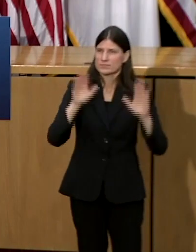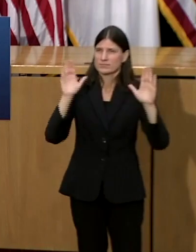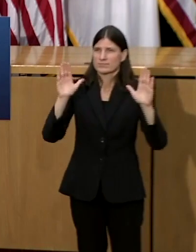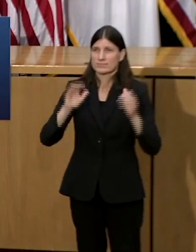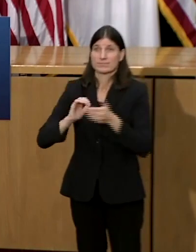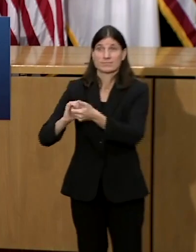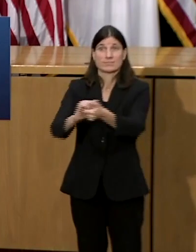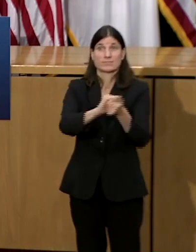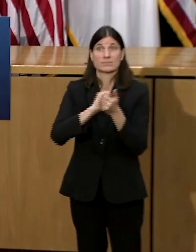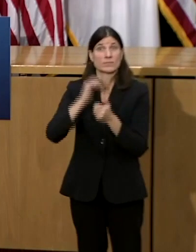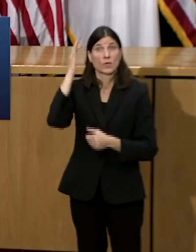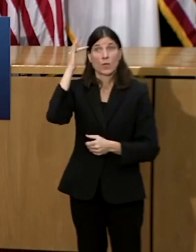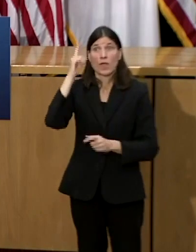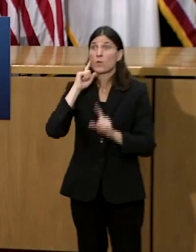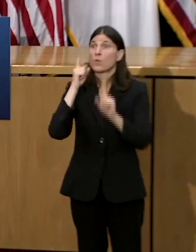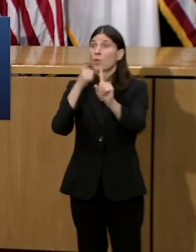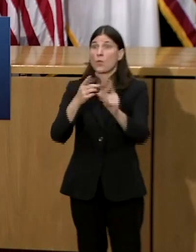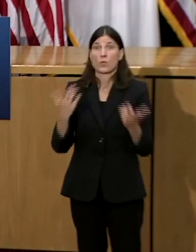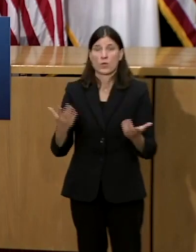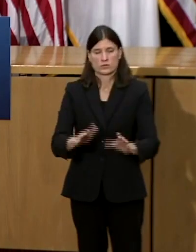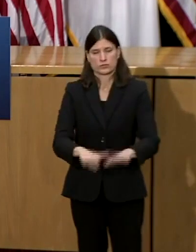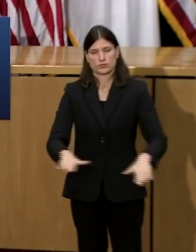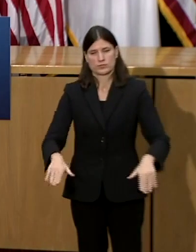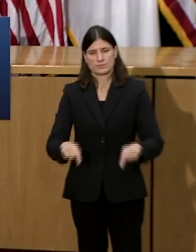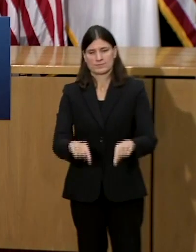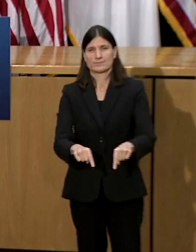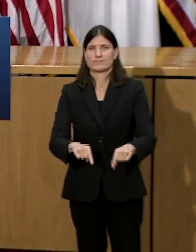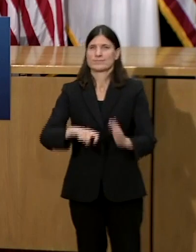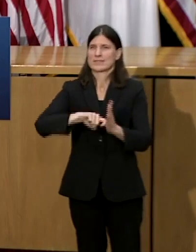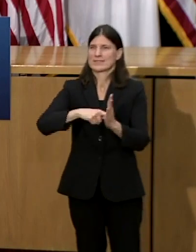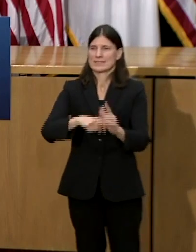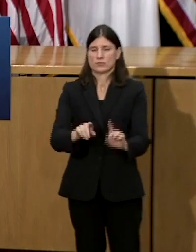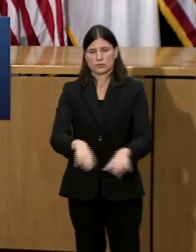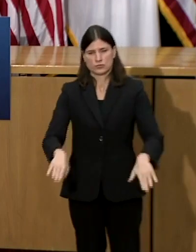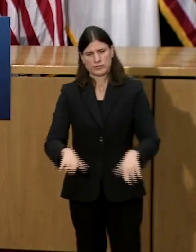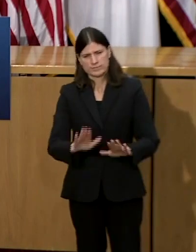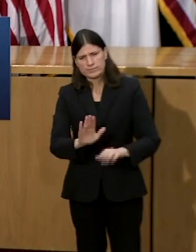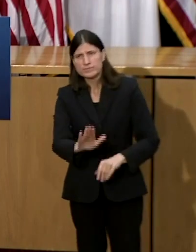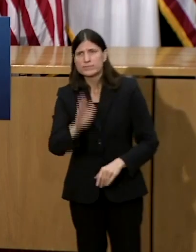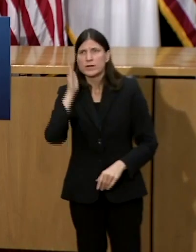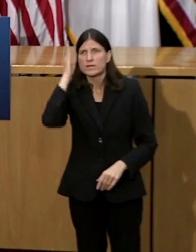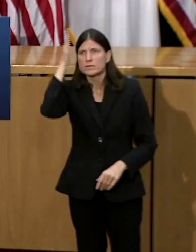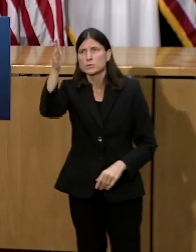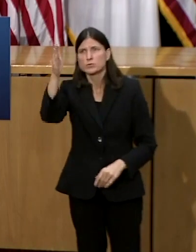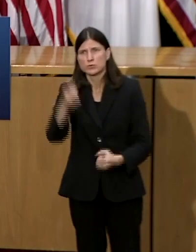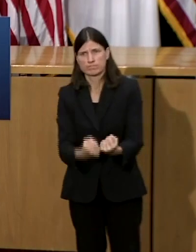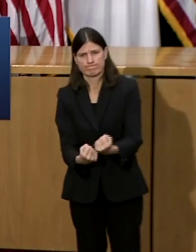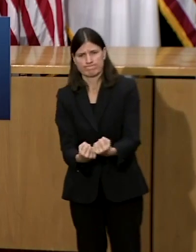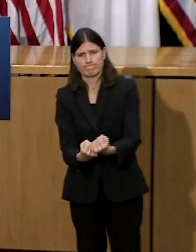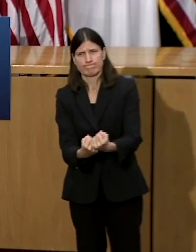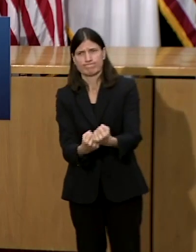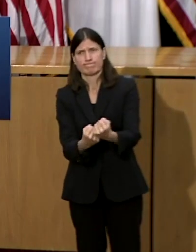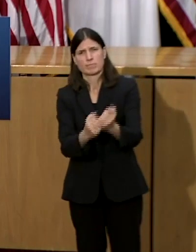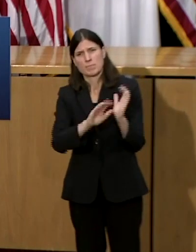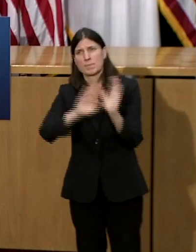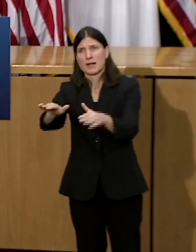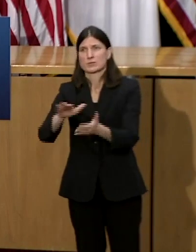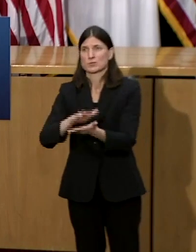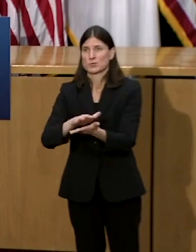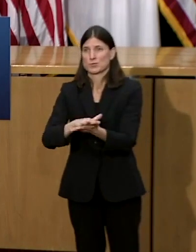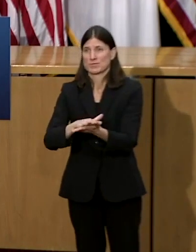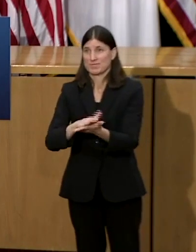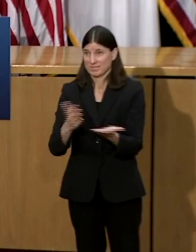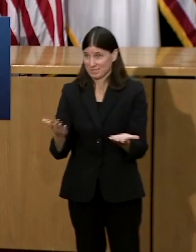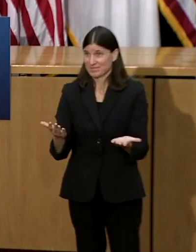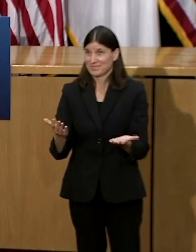of Massachusetts, and we feel strongly that this is getting them back to school, and now is the time to do that. With that said, it's